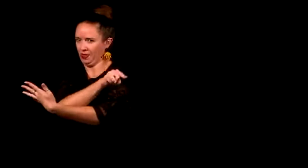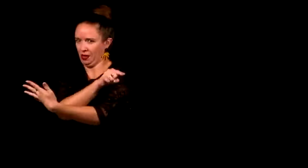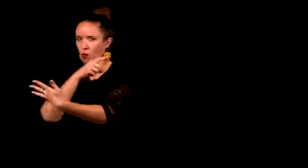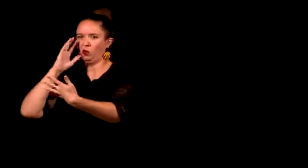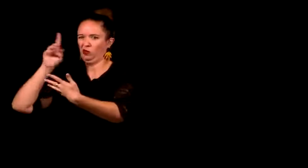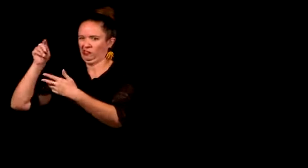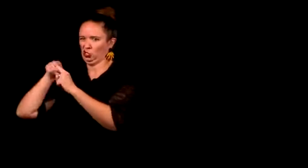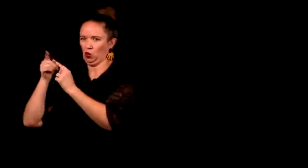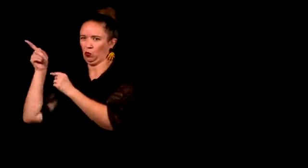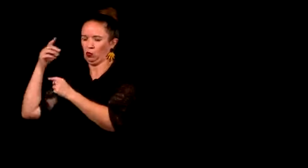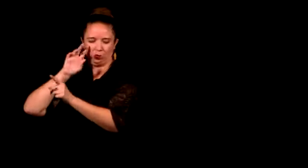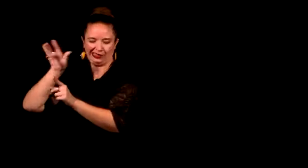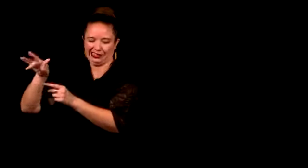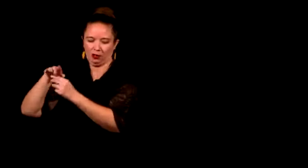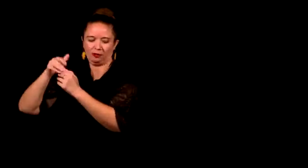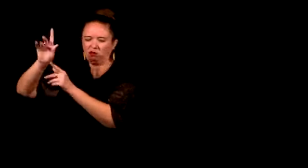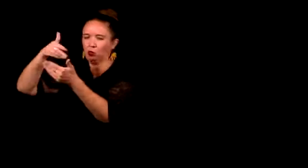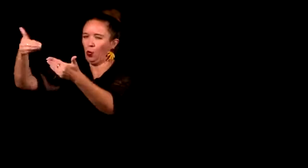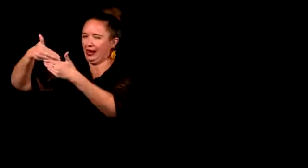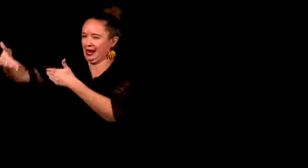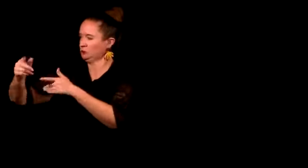So we're going to hold on to this video.